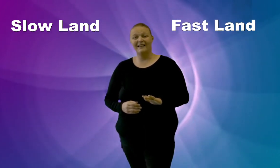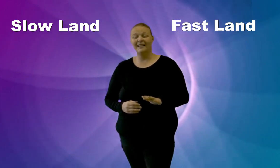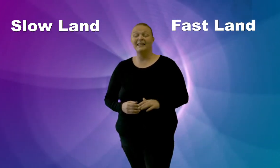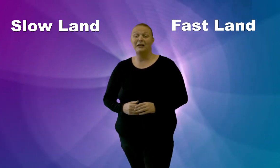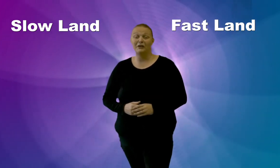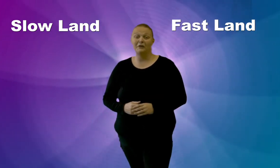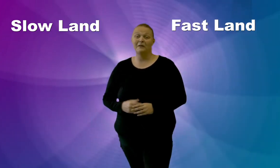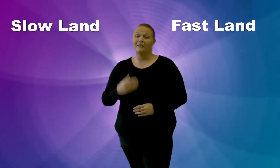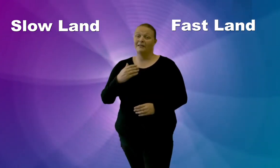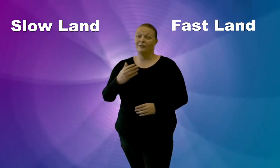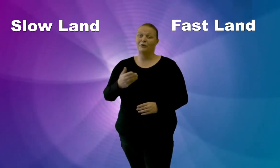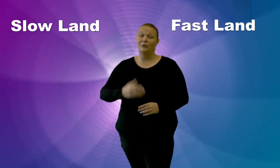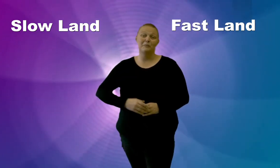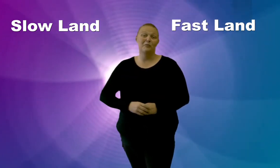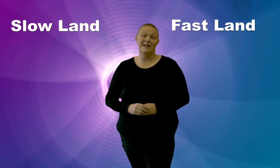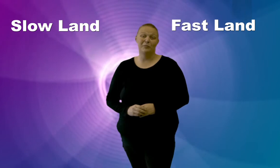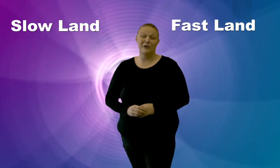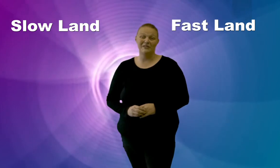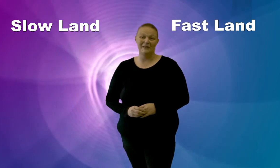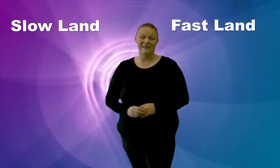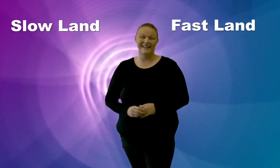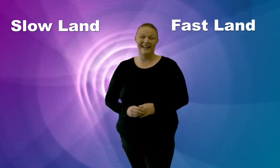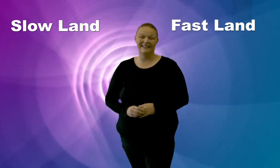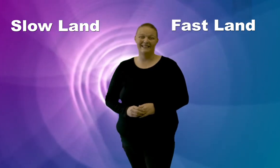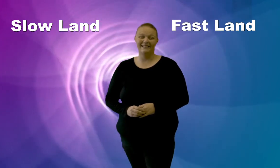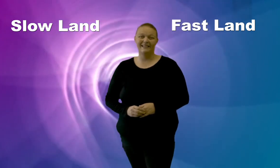And thank you for doing movement exploration with me today.